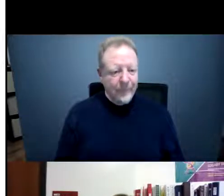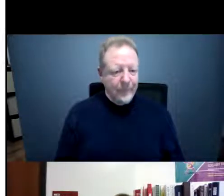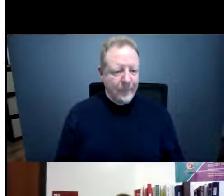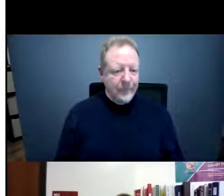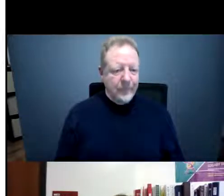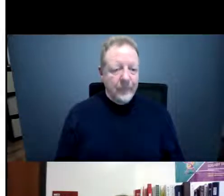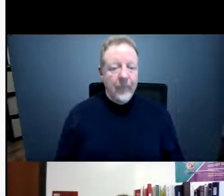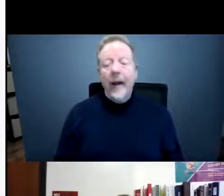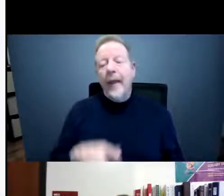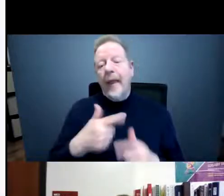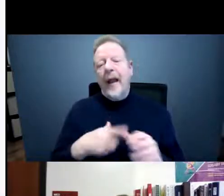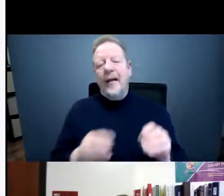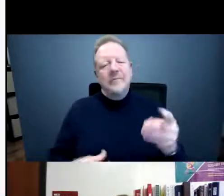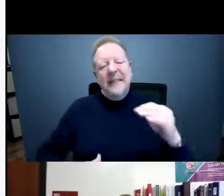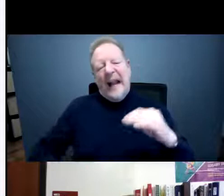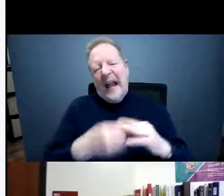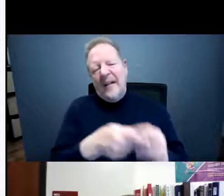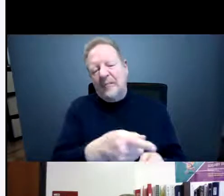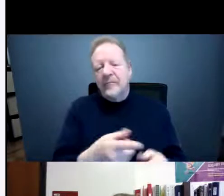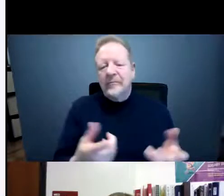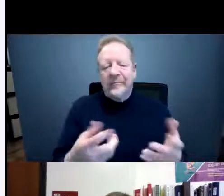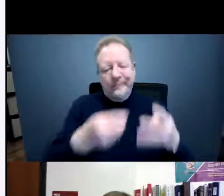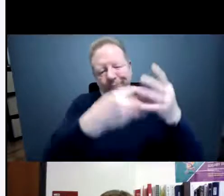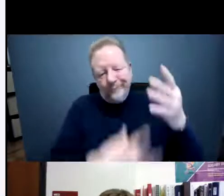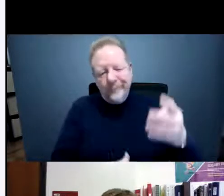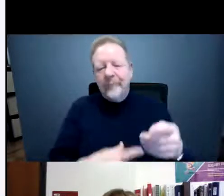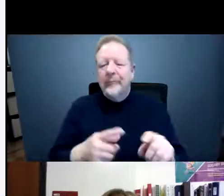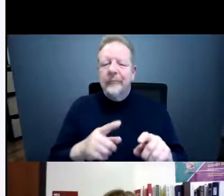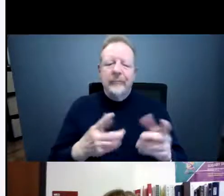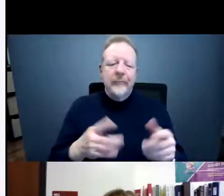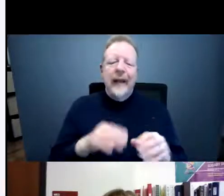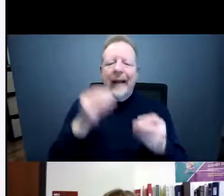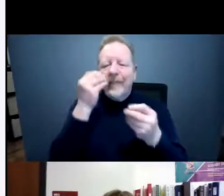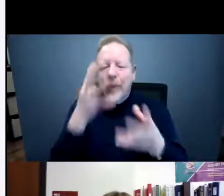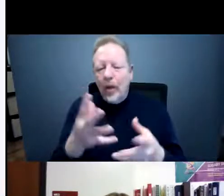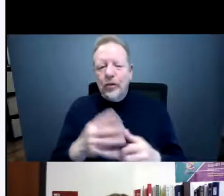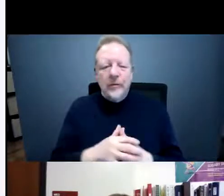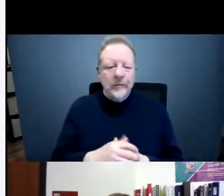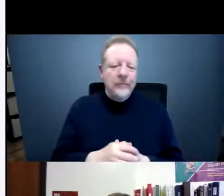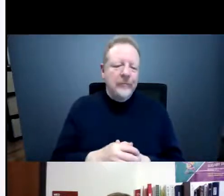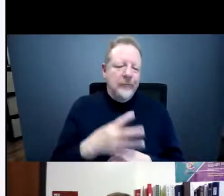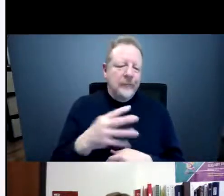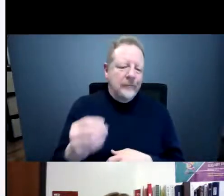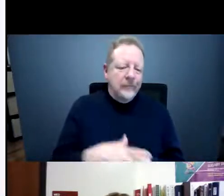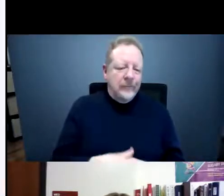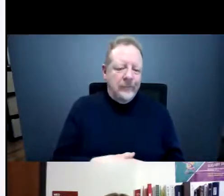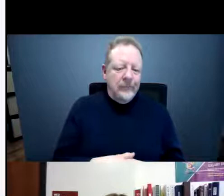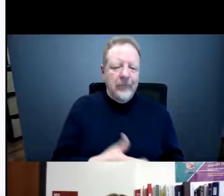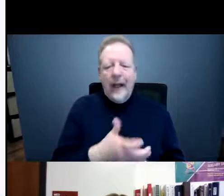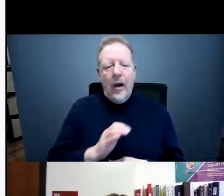And then I just gave, that's just a bunch of information, and our own John Henry interpreted